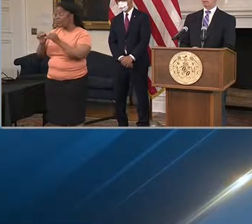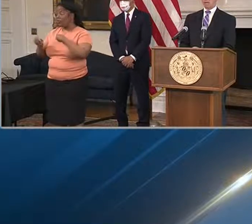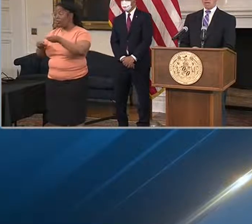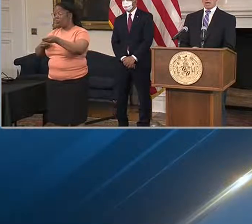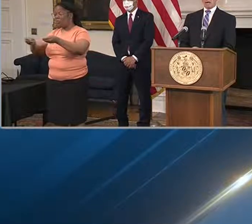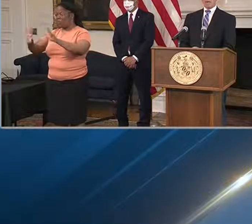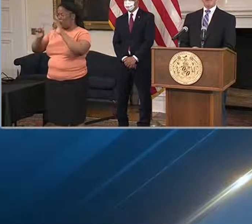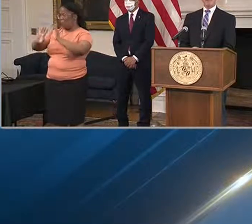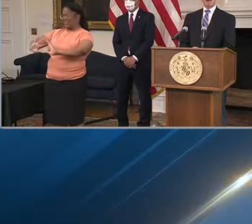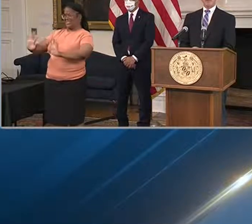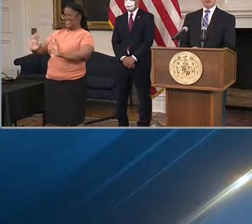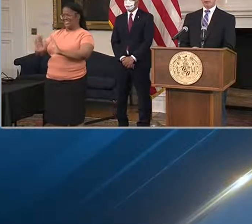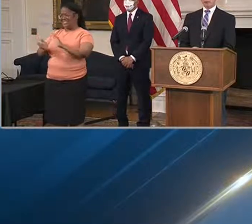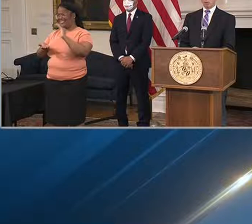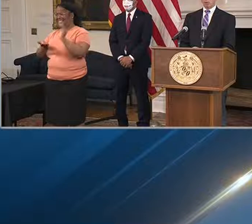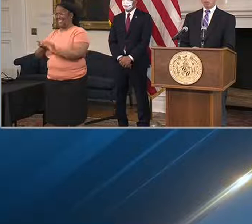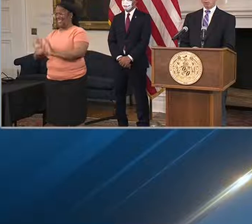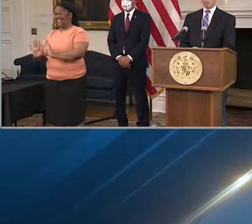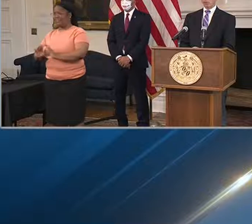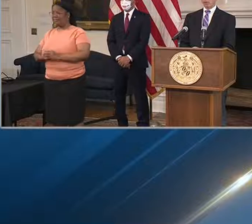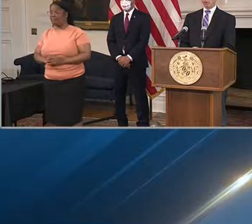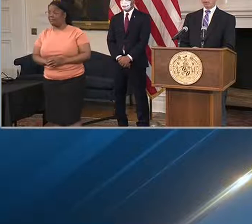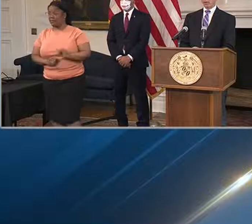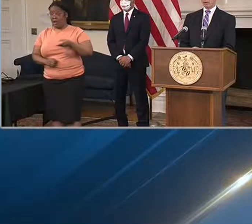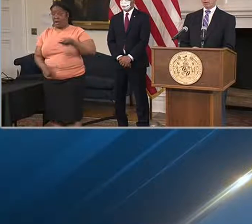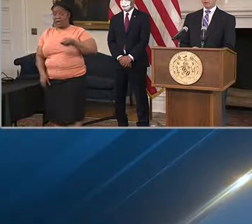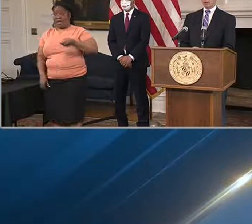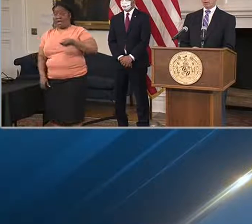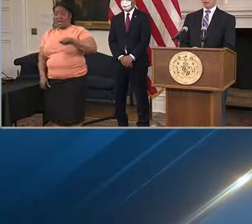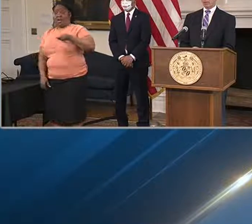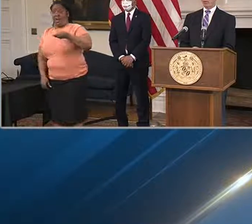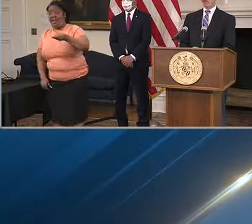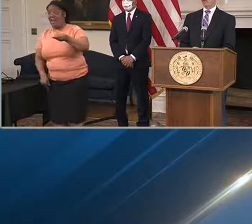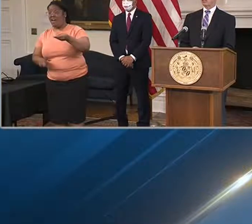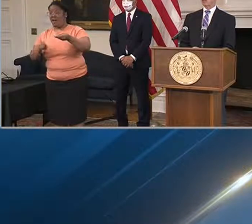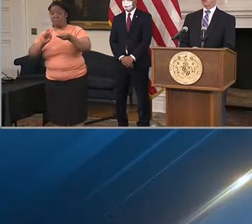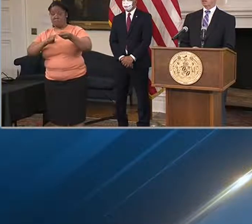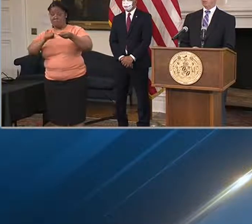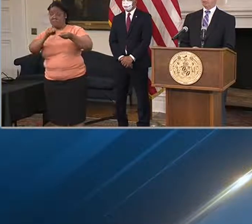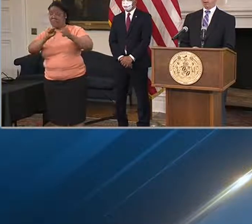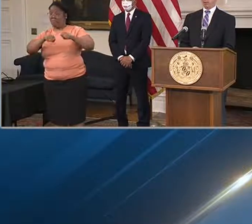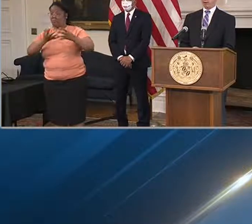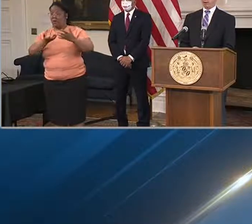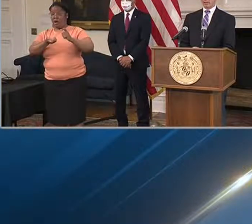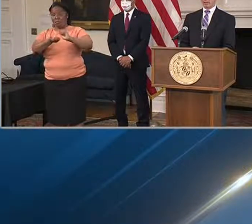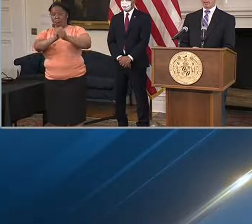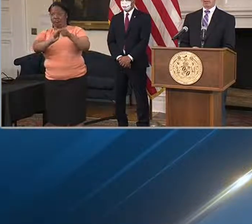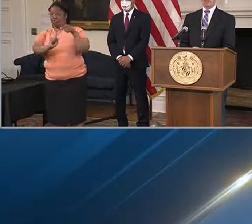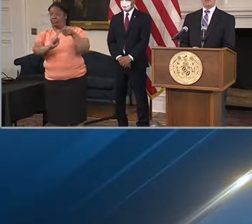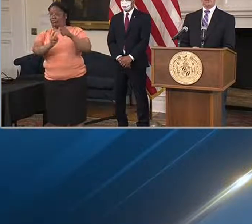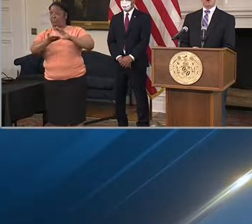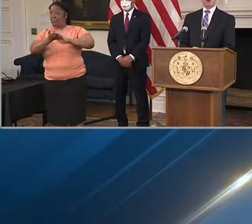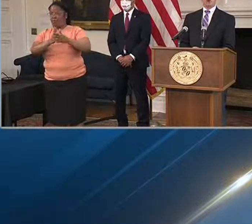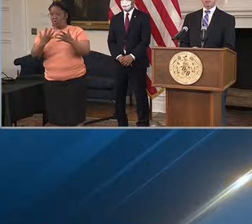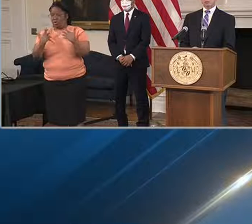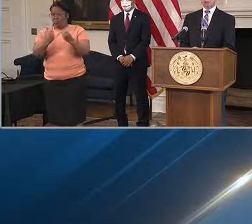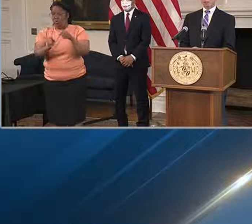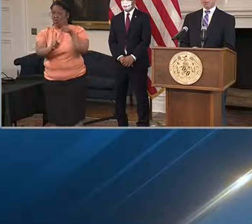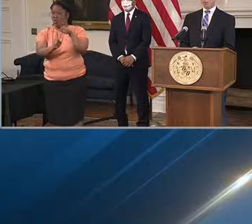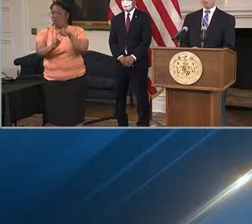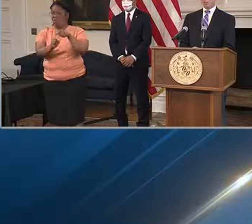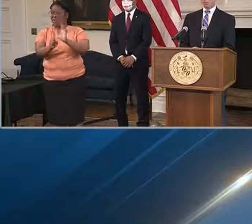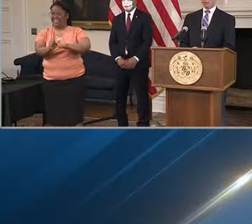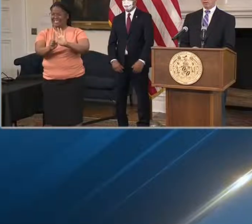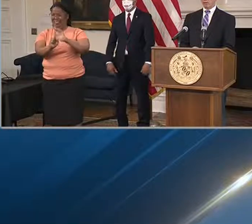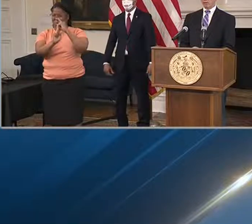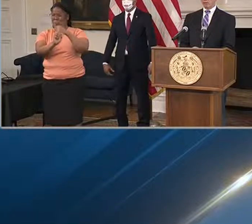them. And every time the virus moves from one person to another, it is its chance to become a better virus, to be stronger,